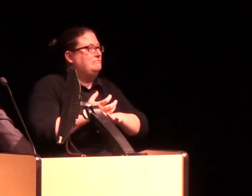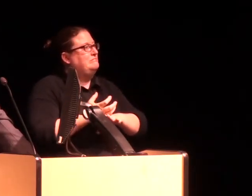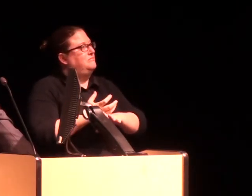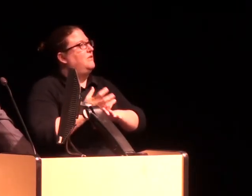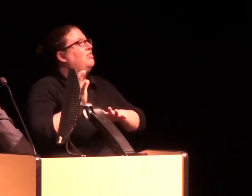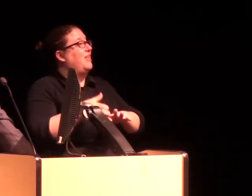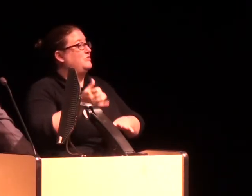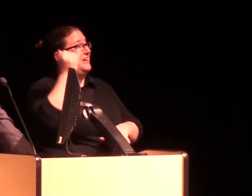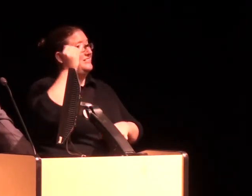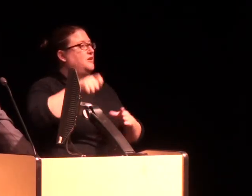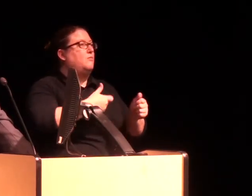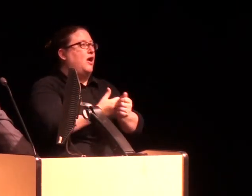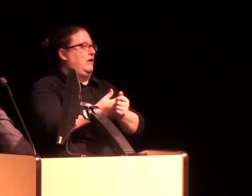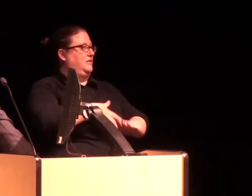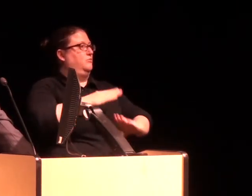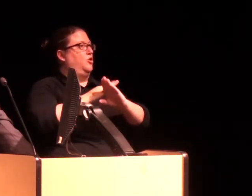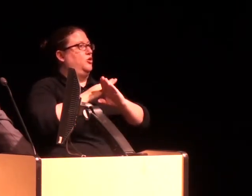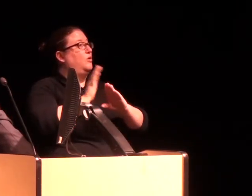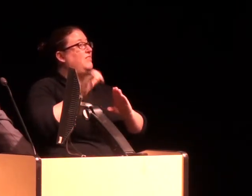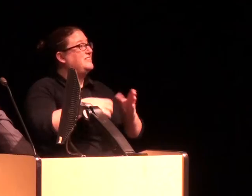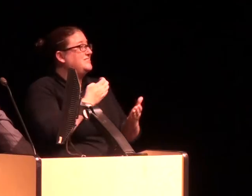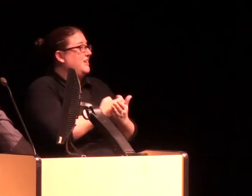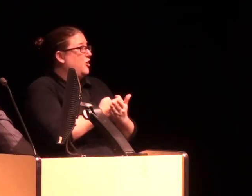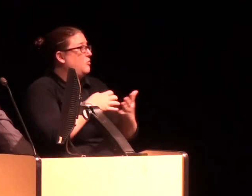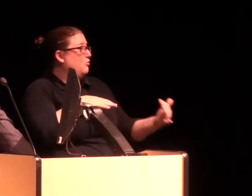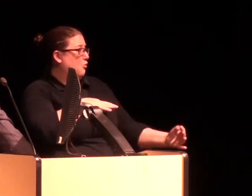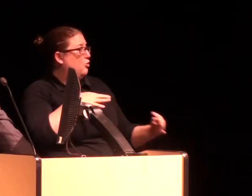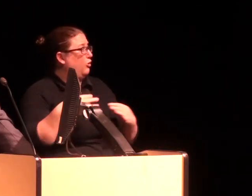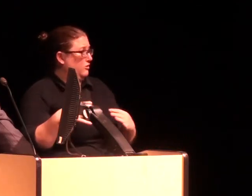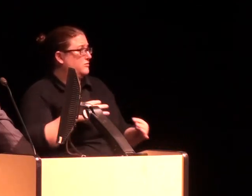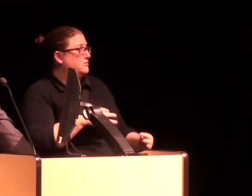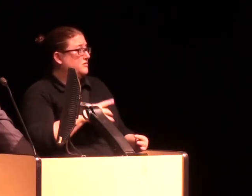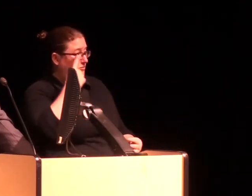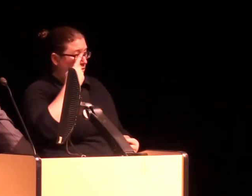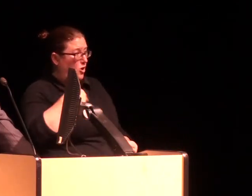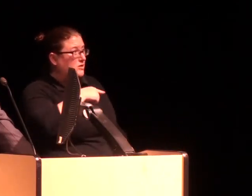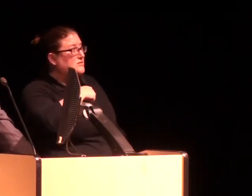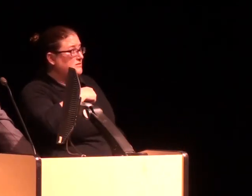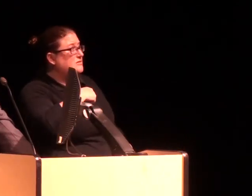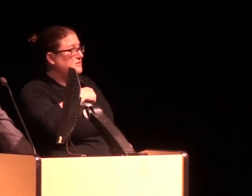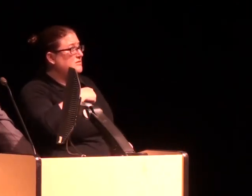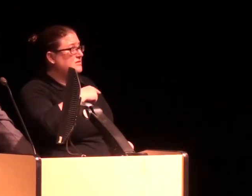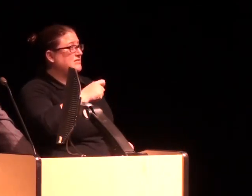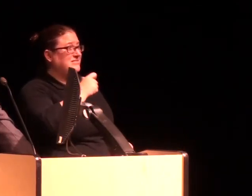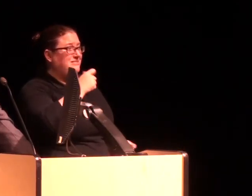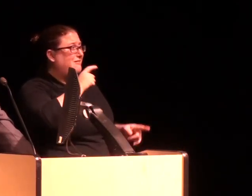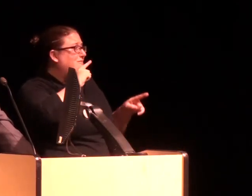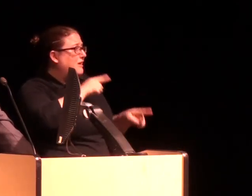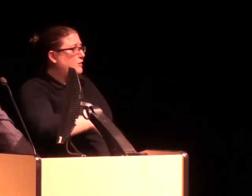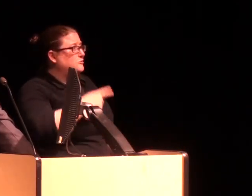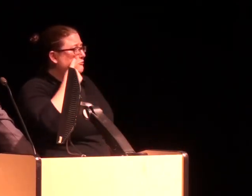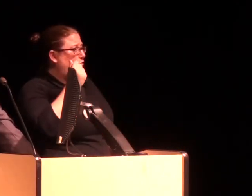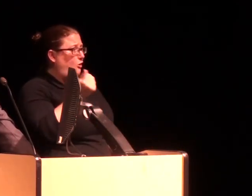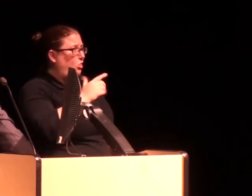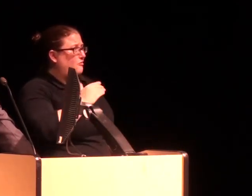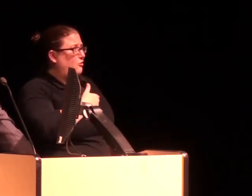behind the embargo. And the embargo is an economic war. For us, it's not the answer to all